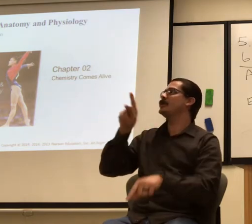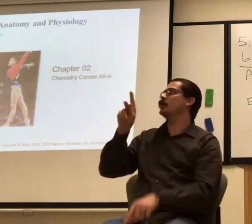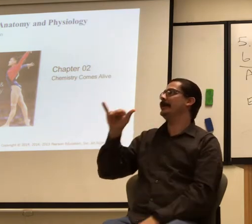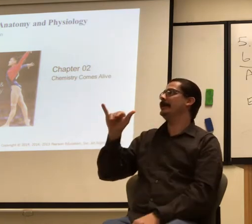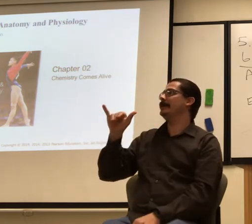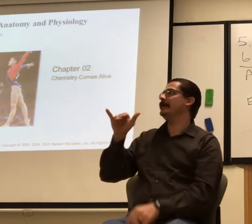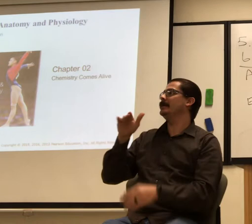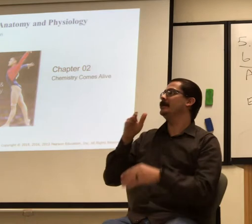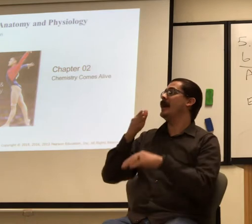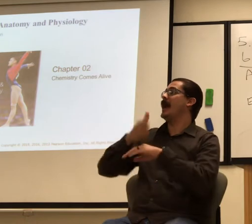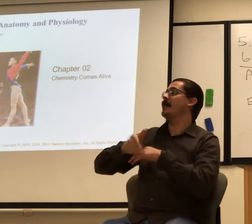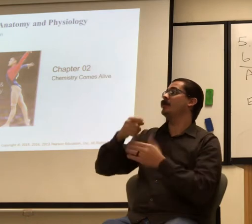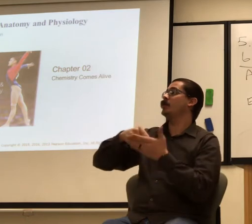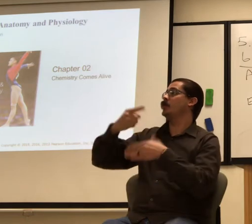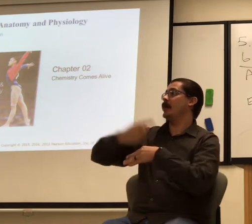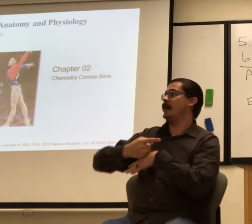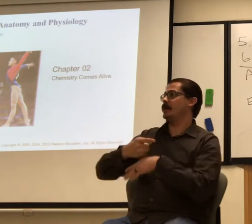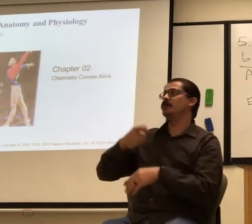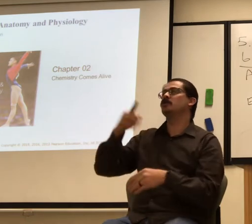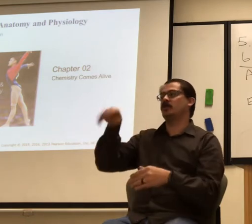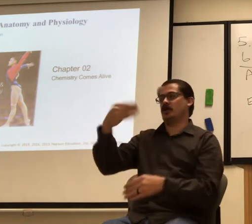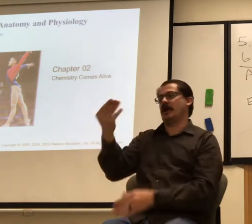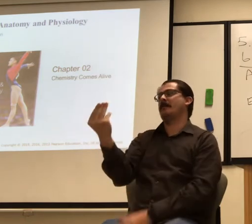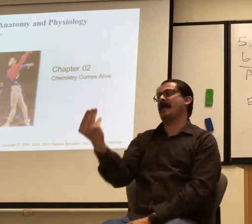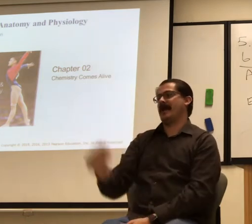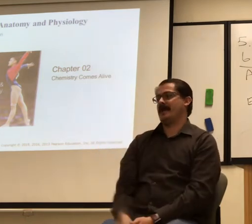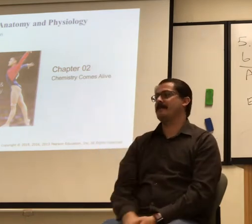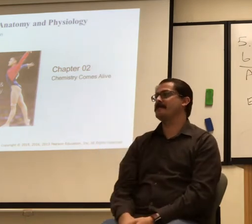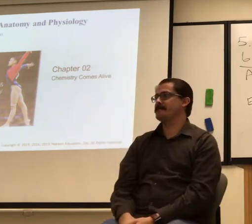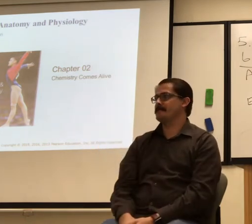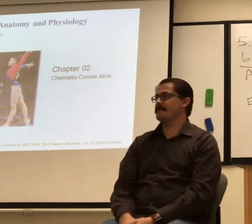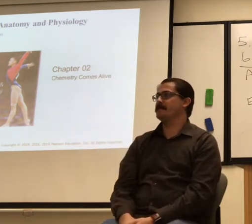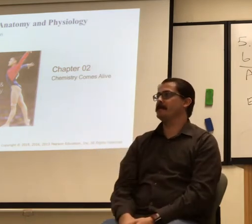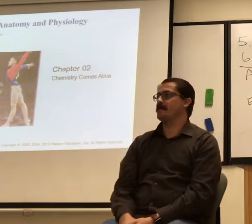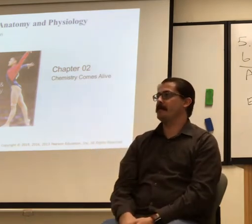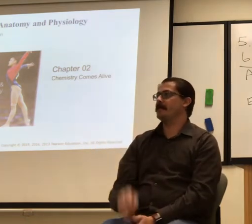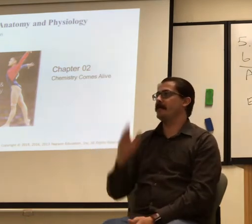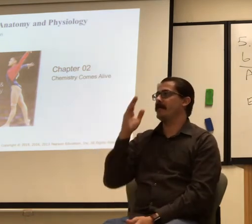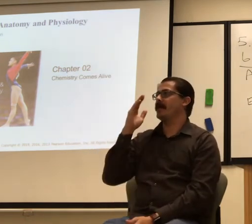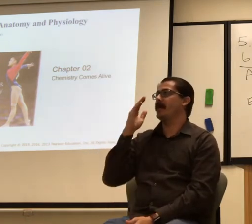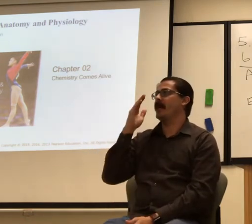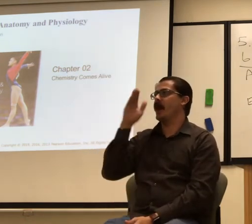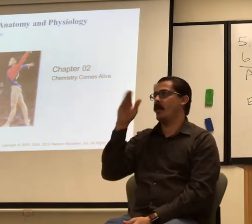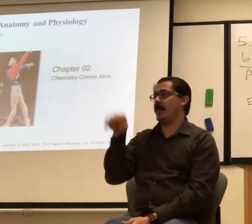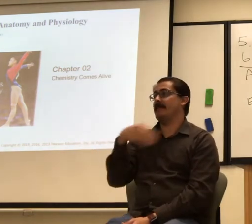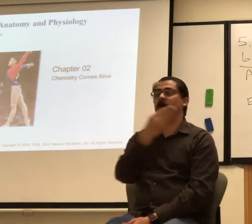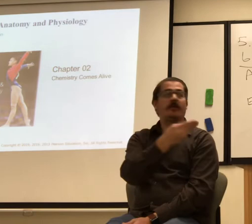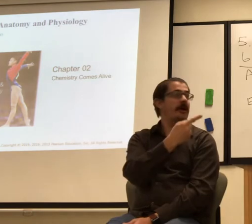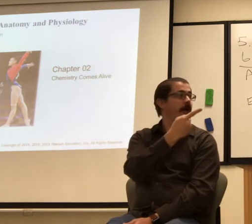date. So do this over the weekend, turn it in Monday. I'll leave it over here.